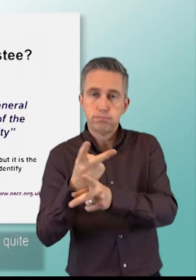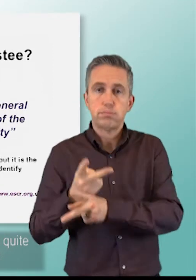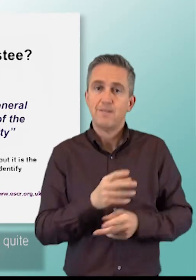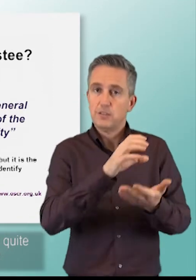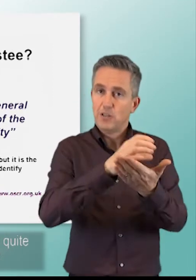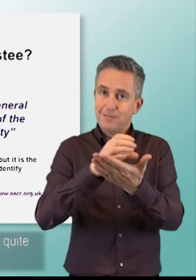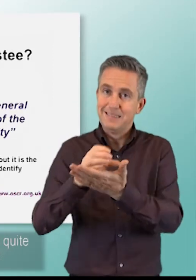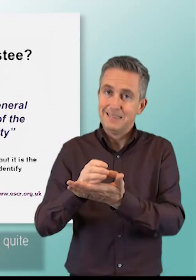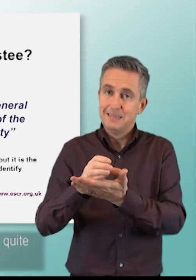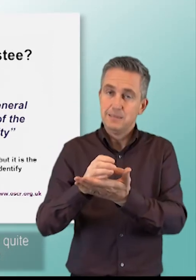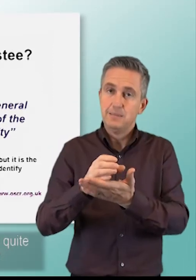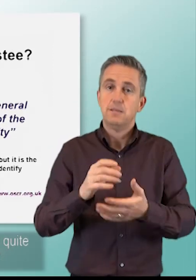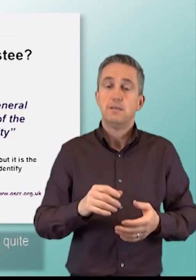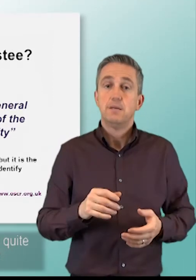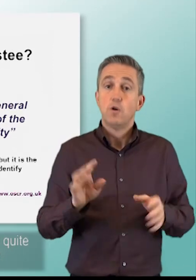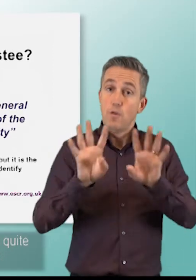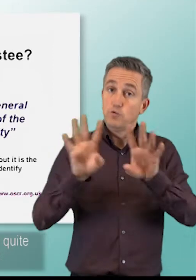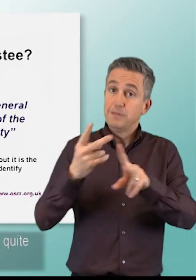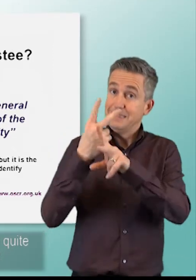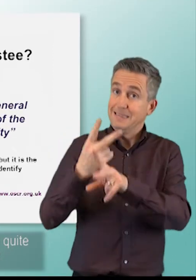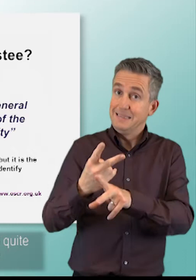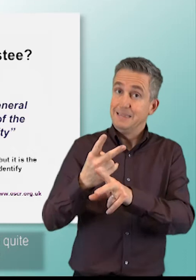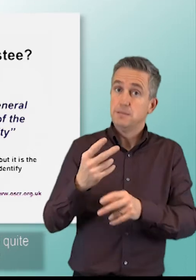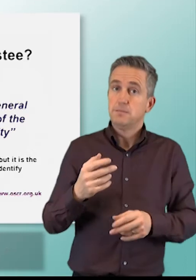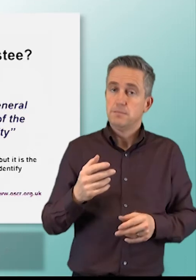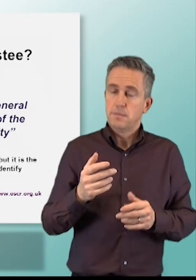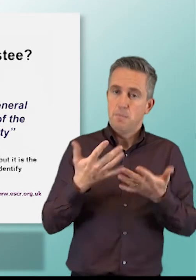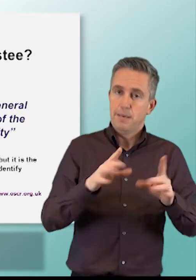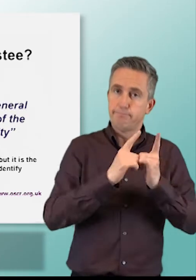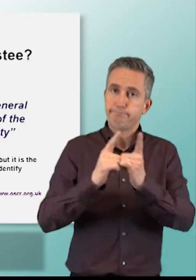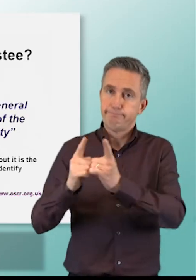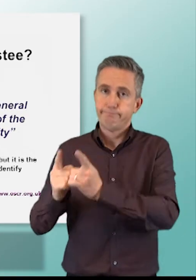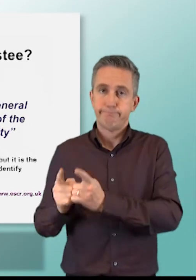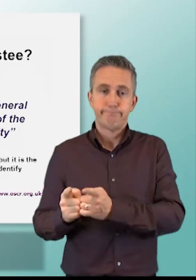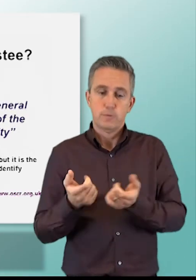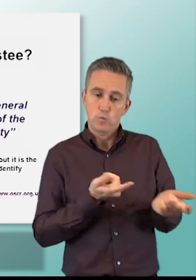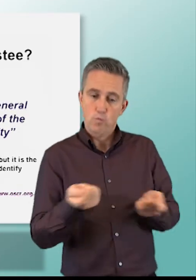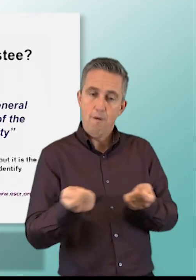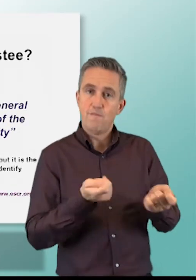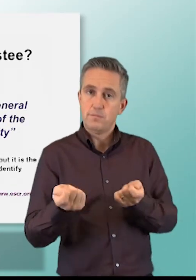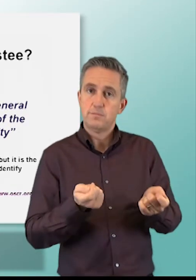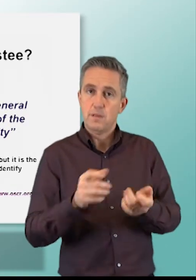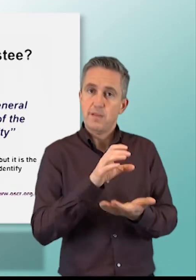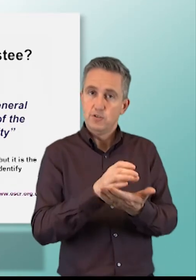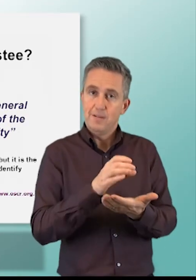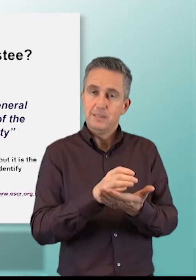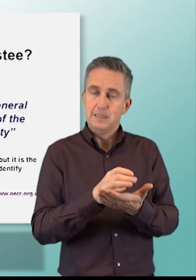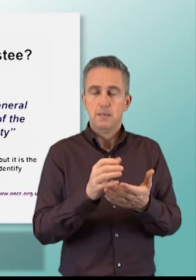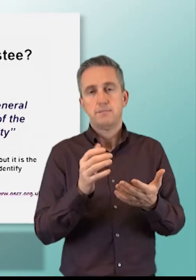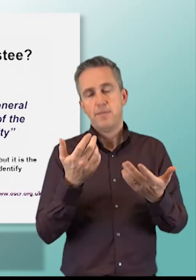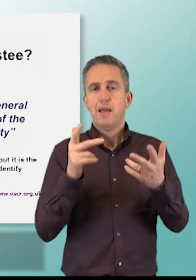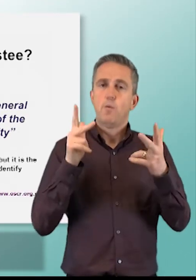quite grand and quite complex, really. But essentially, these people are the members of the group that governs the running of the charity, the